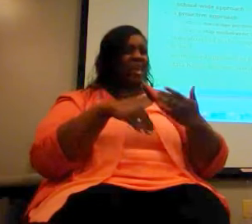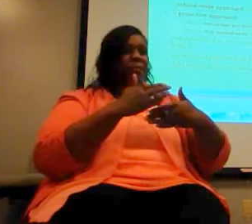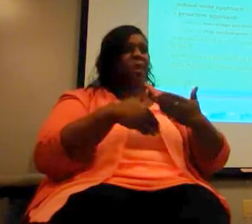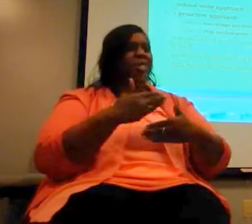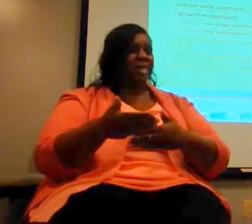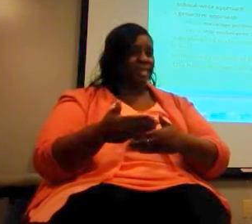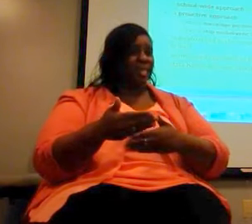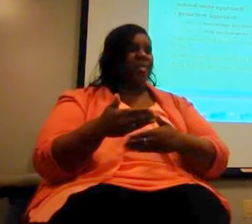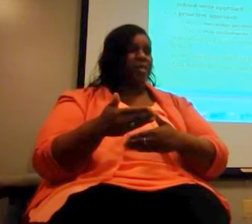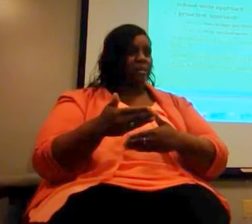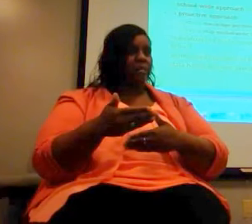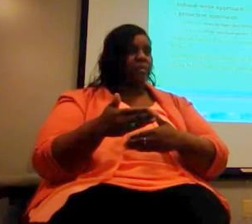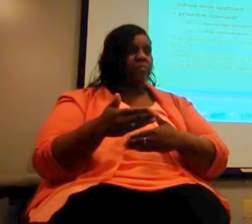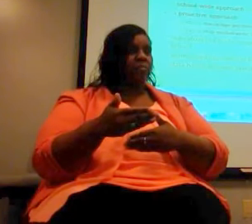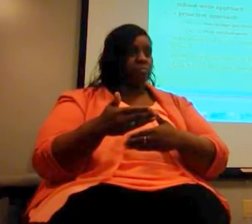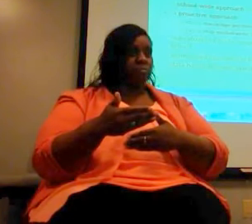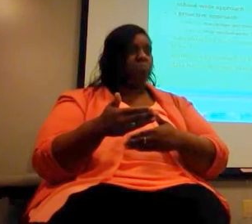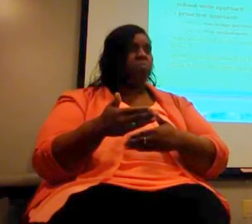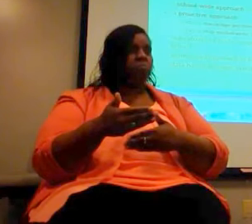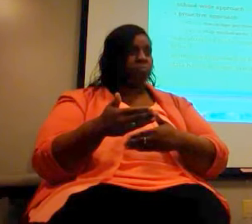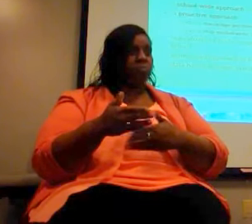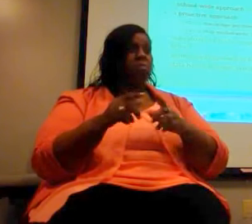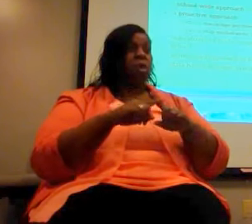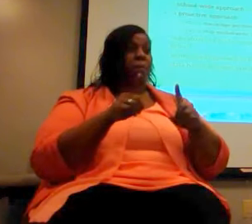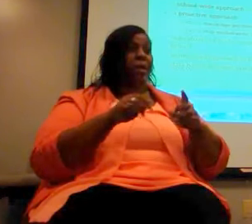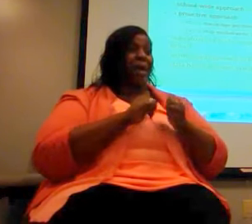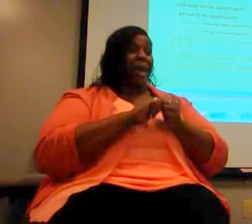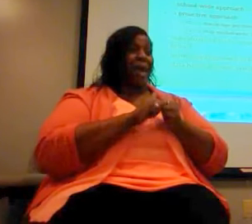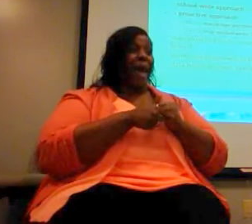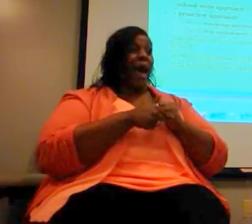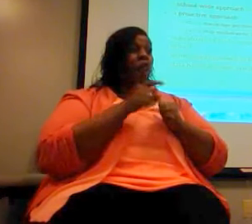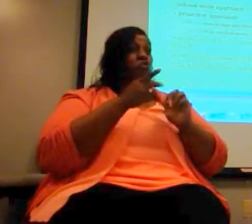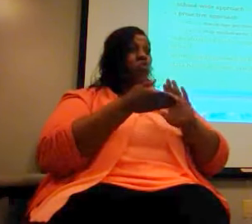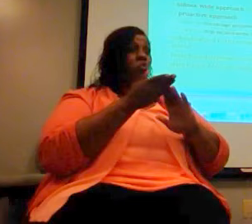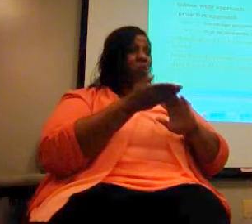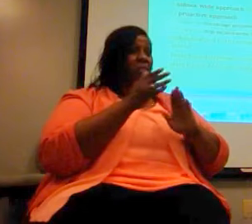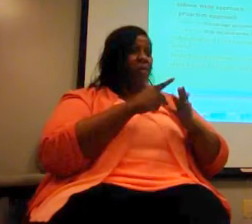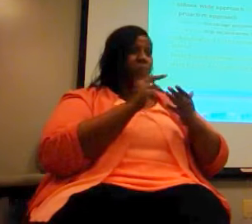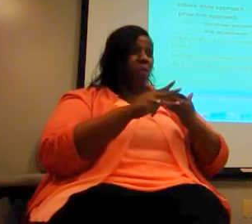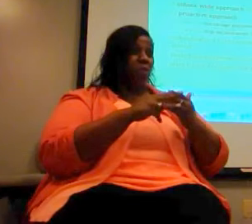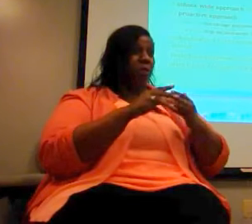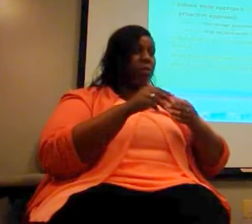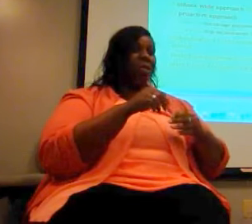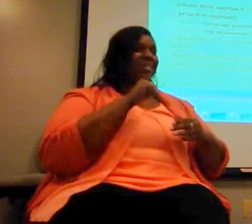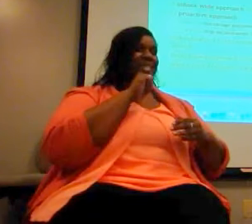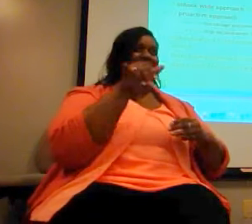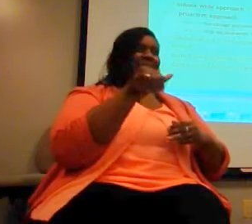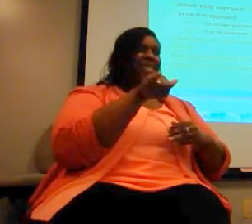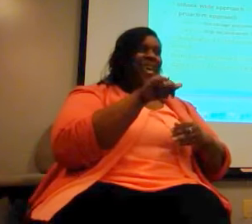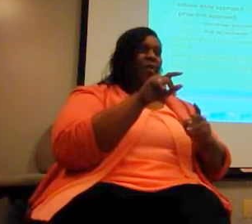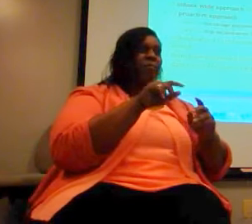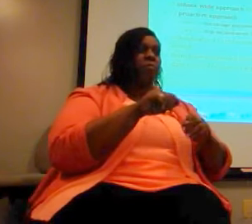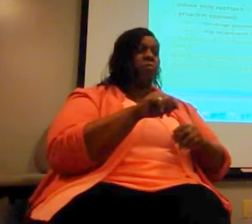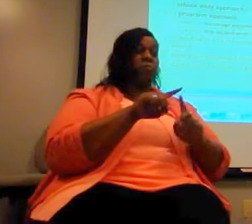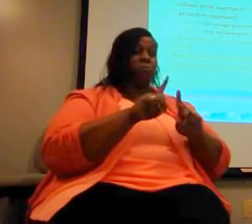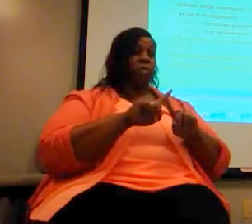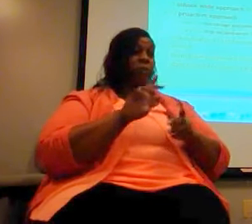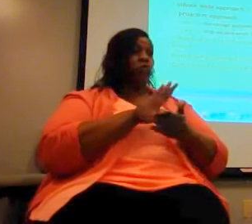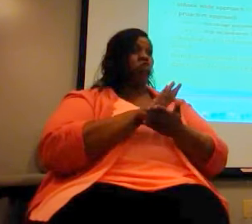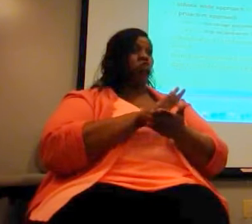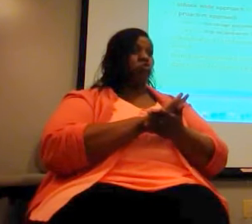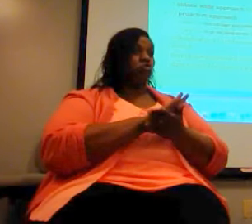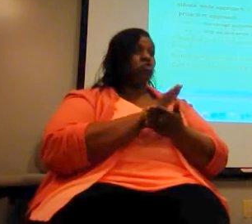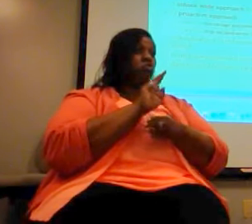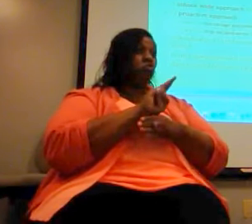process, but it looks differently from campus to campus to campus, which is exactly how it should be. There are no two schools that are exactly alike